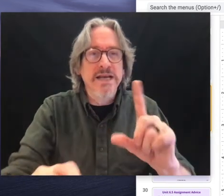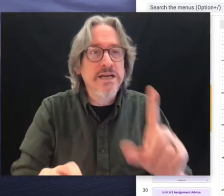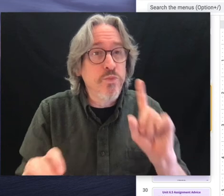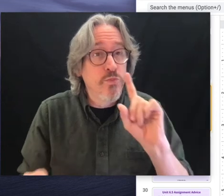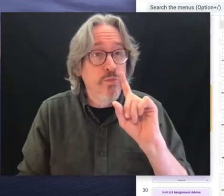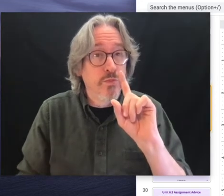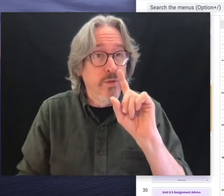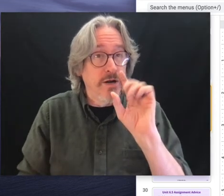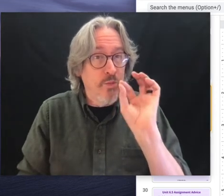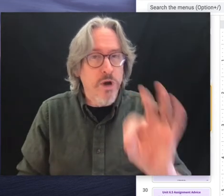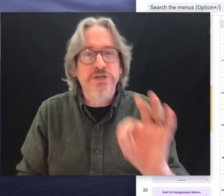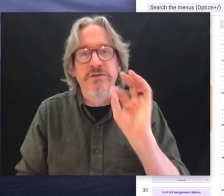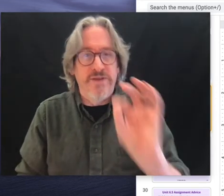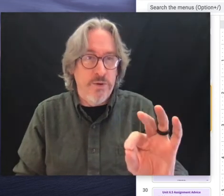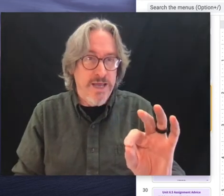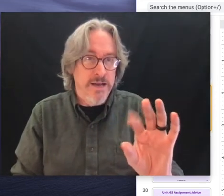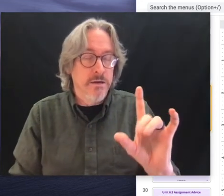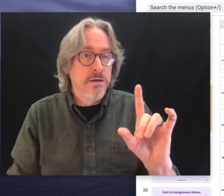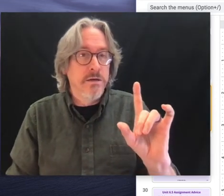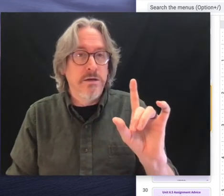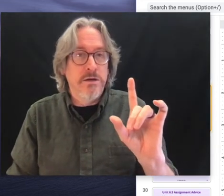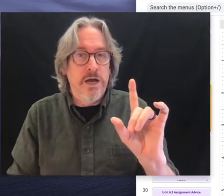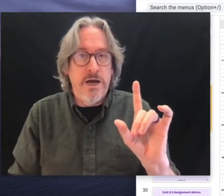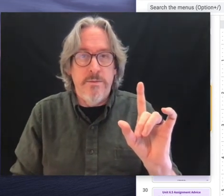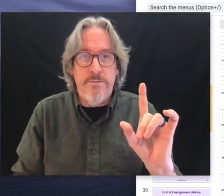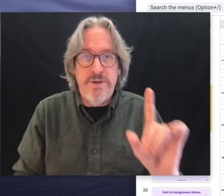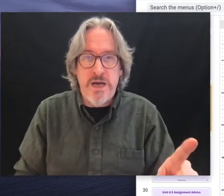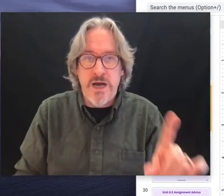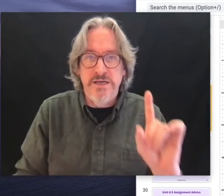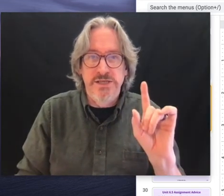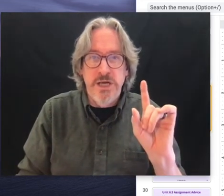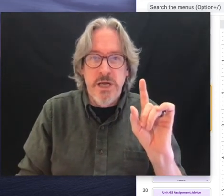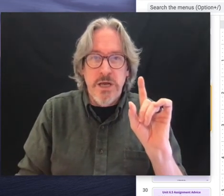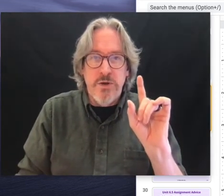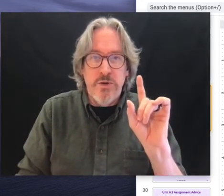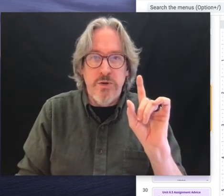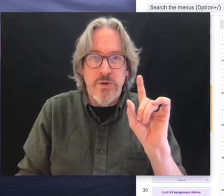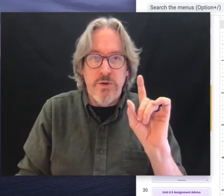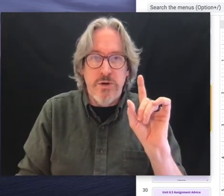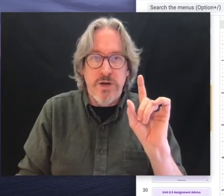I need to watch the video again because